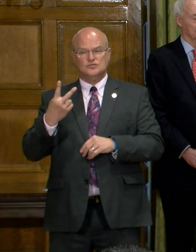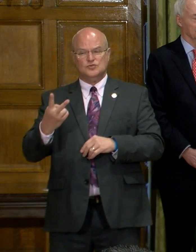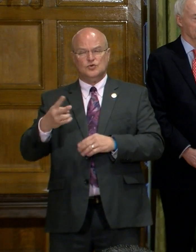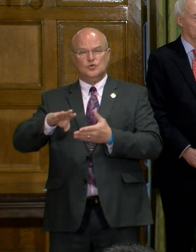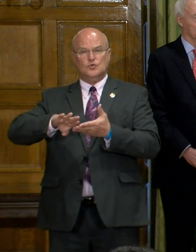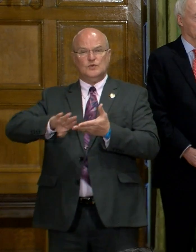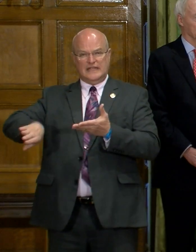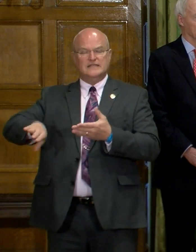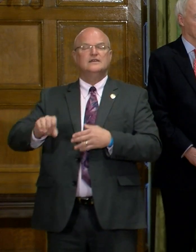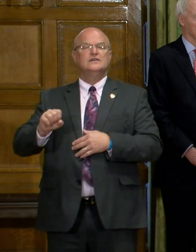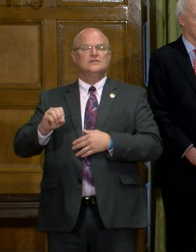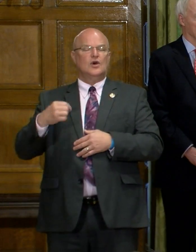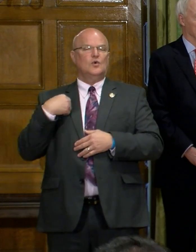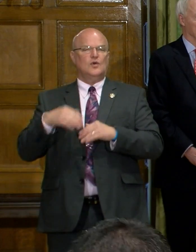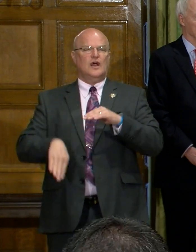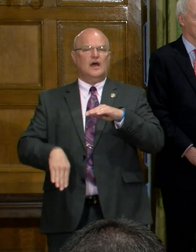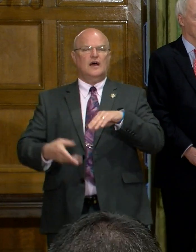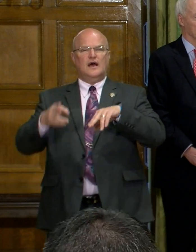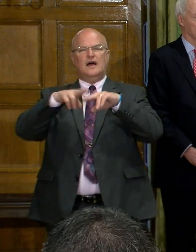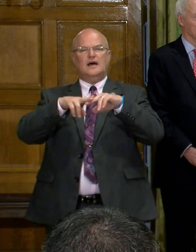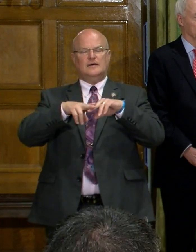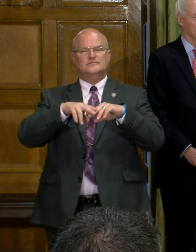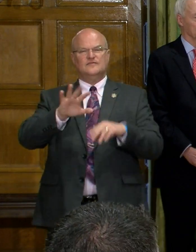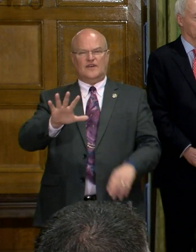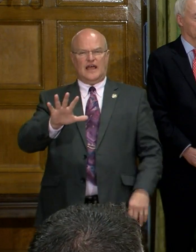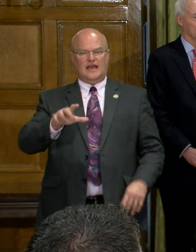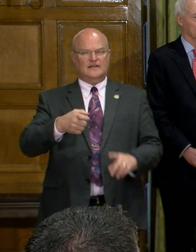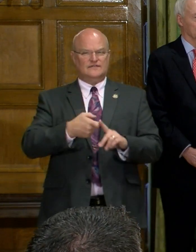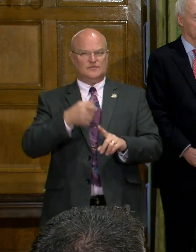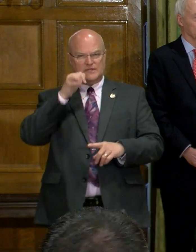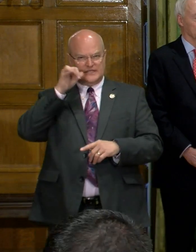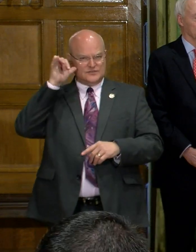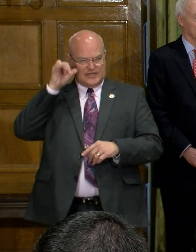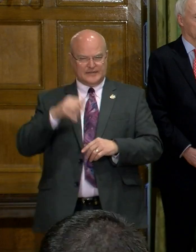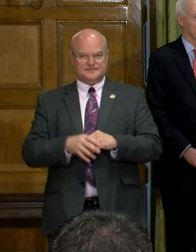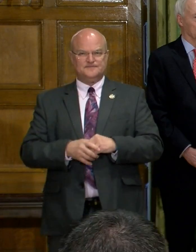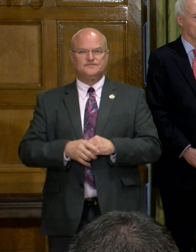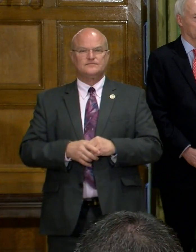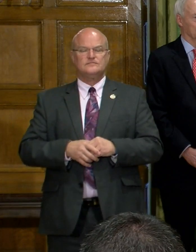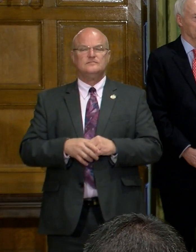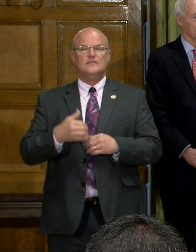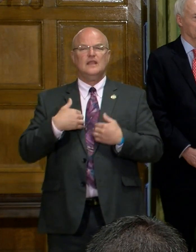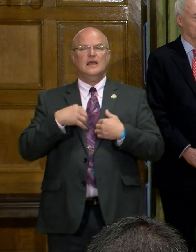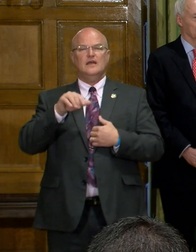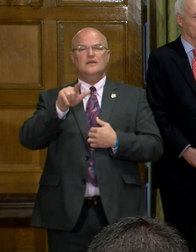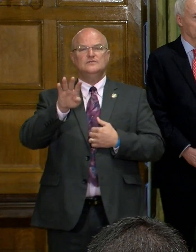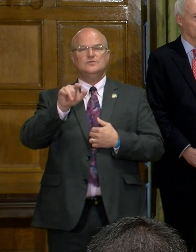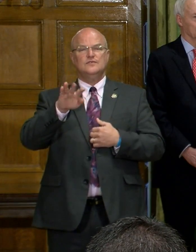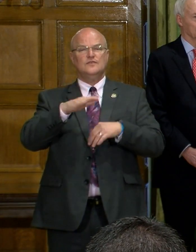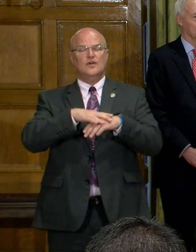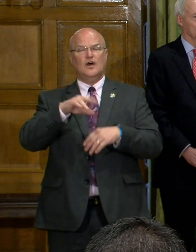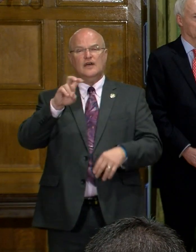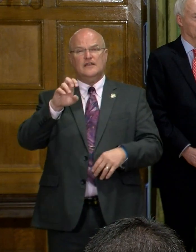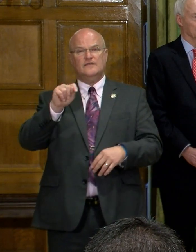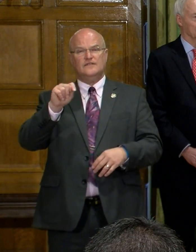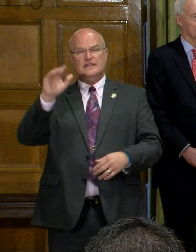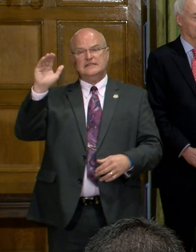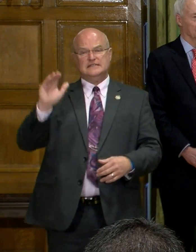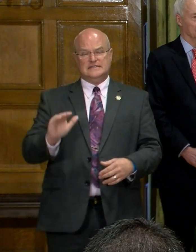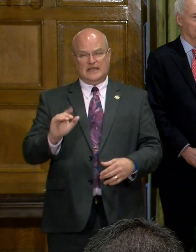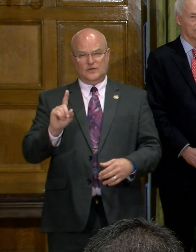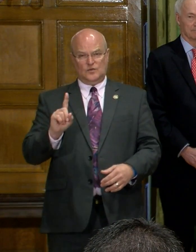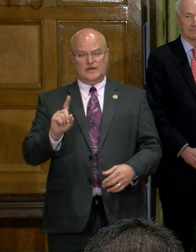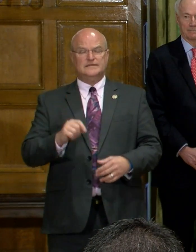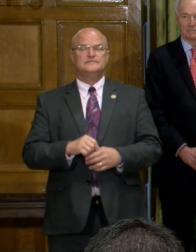2 released, so we're up a total net gain of 5 from yesterday. We have 24 who are on a ventilator. That's down 1